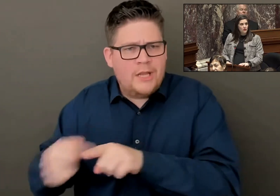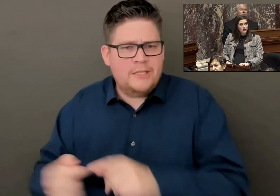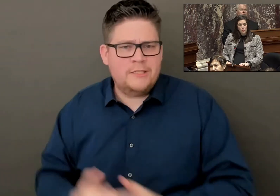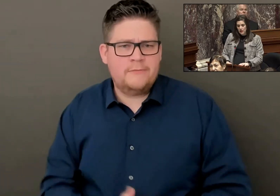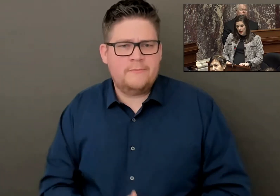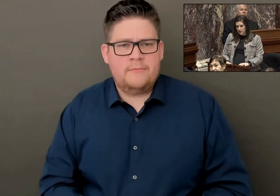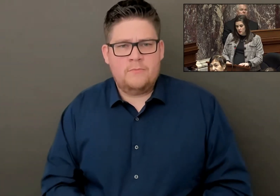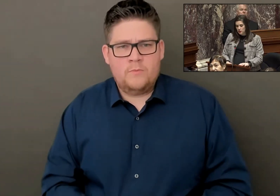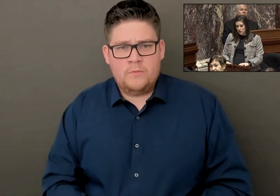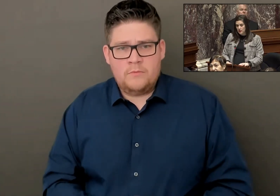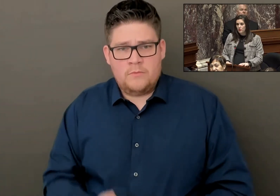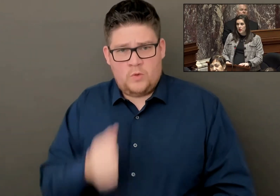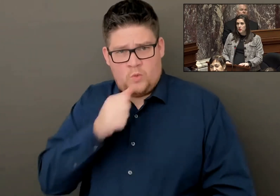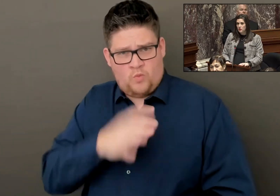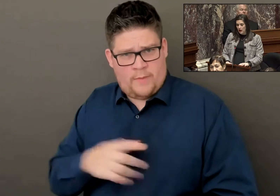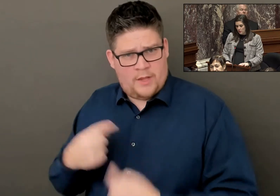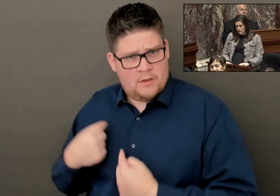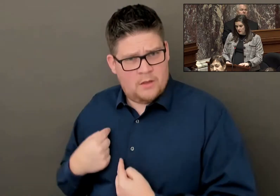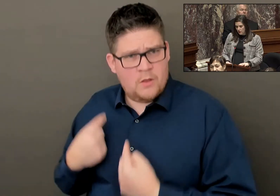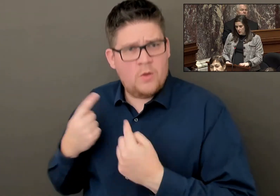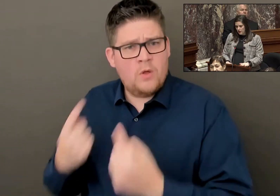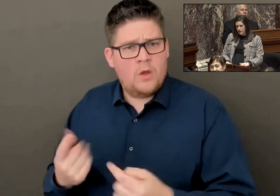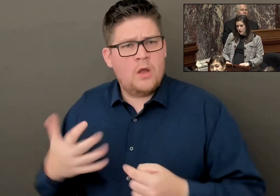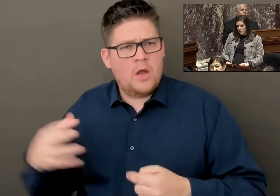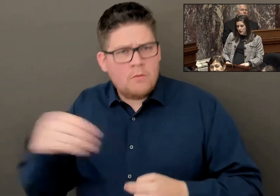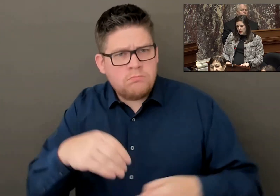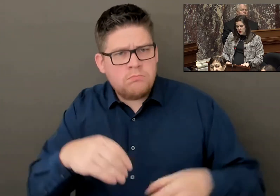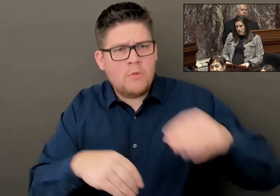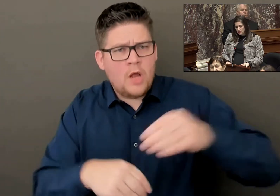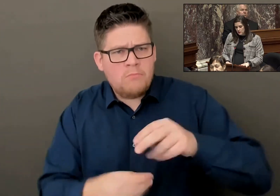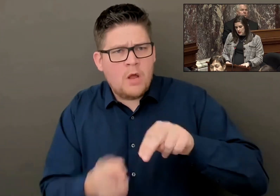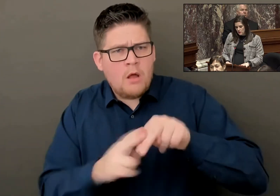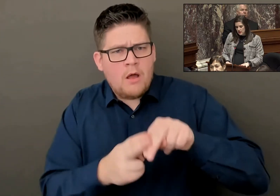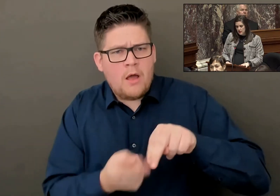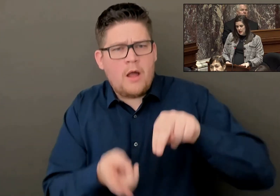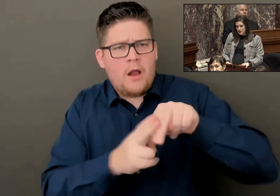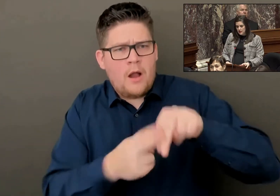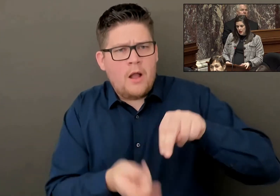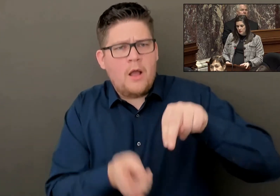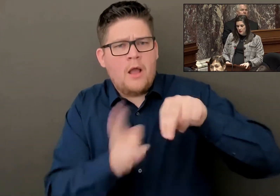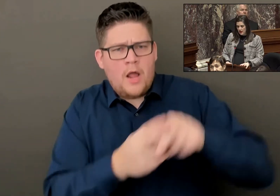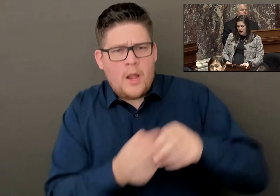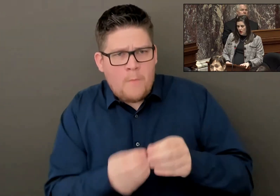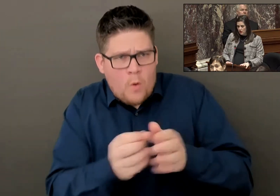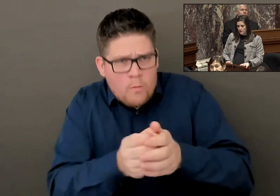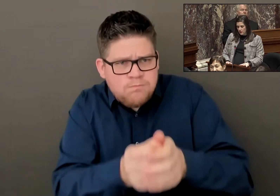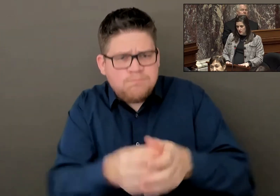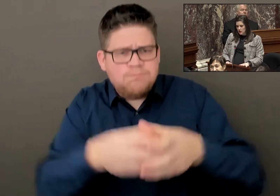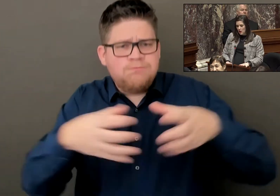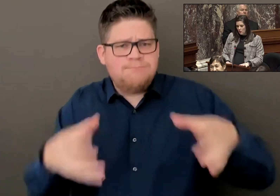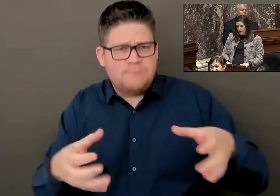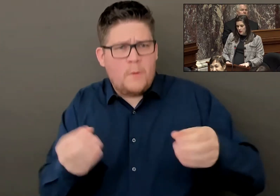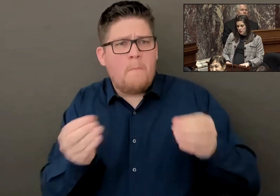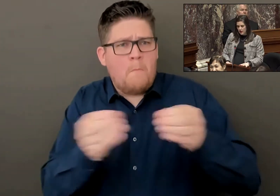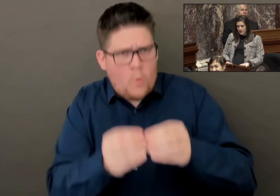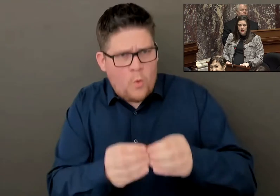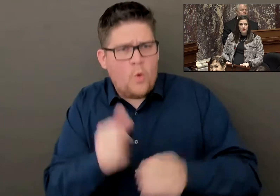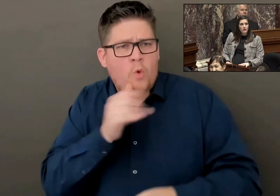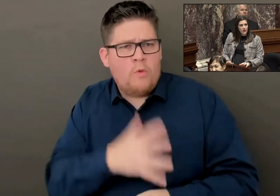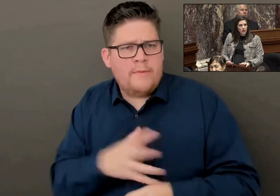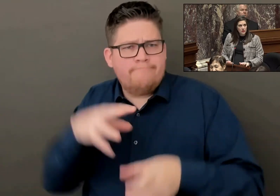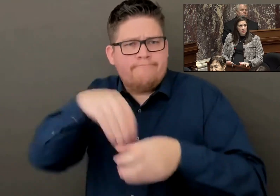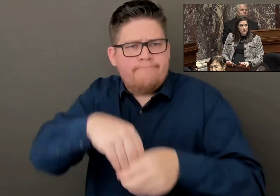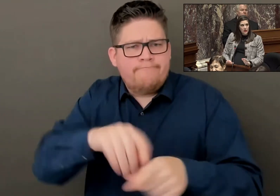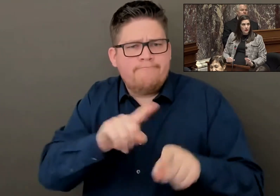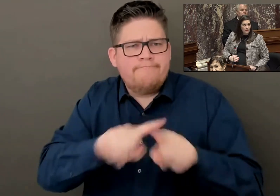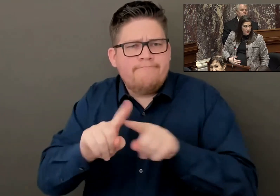to do everything we can to ensure that we can do that moving forward. During this week, we need to take the time to thank all of those women in trades.